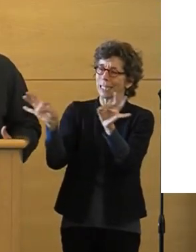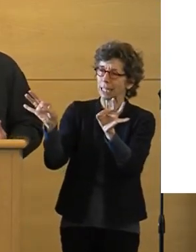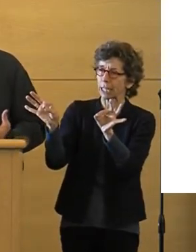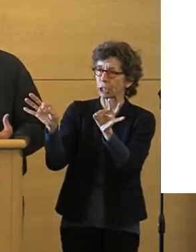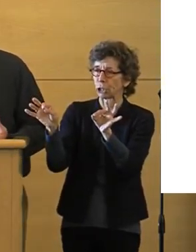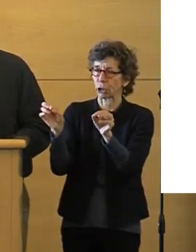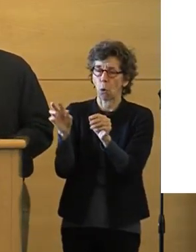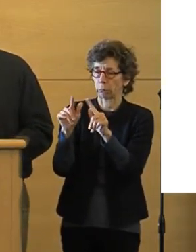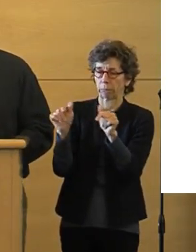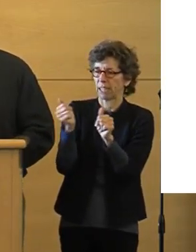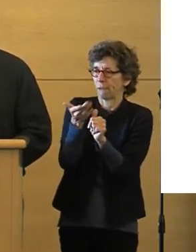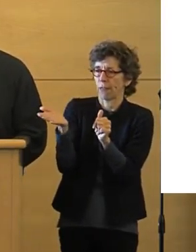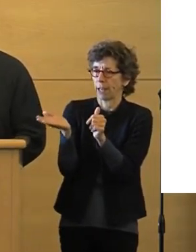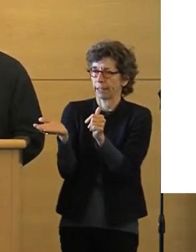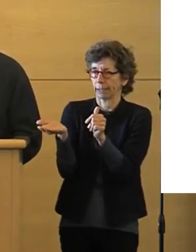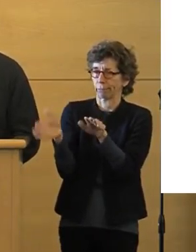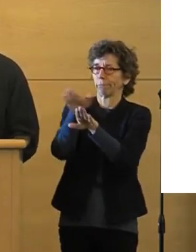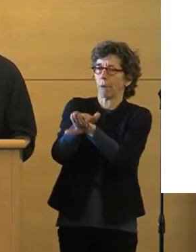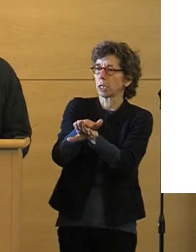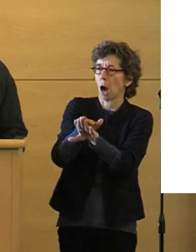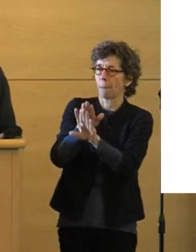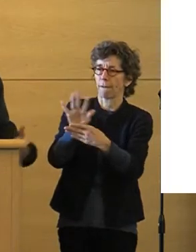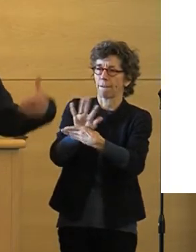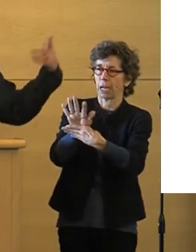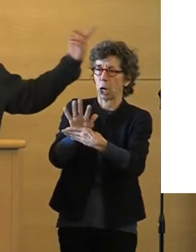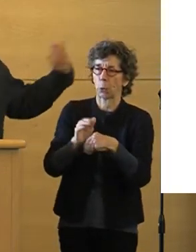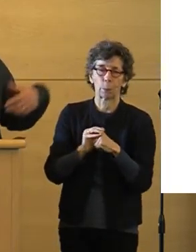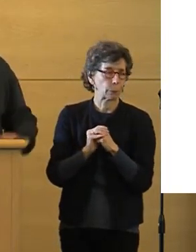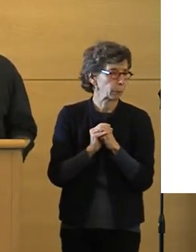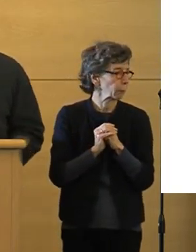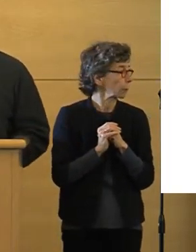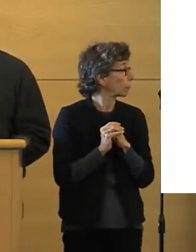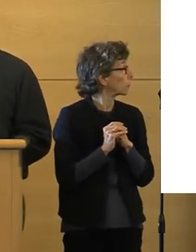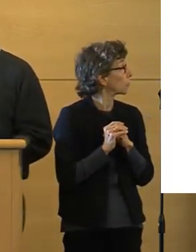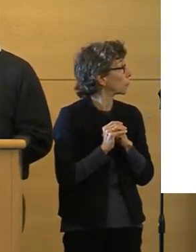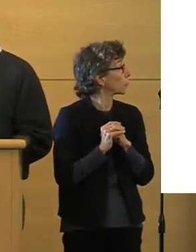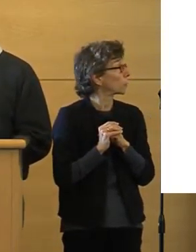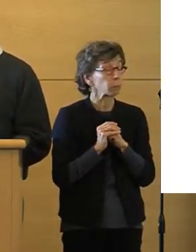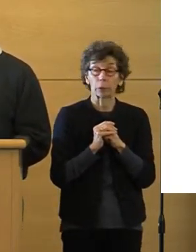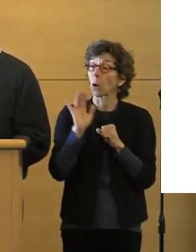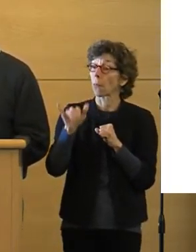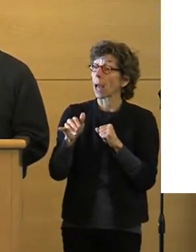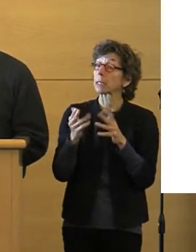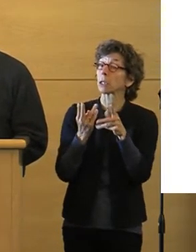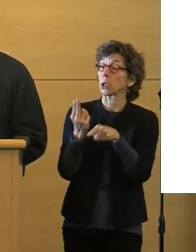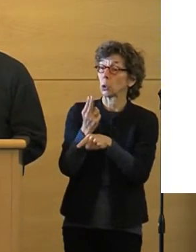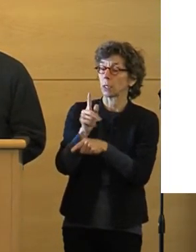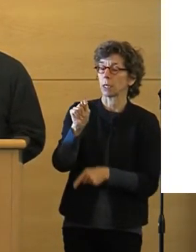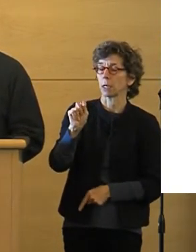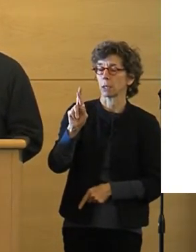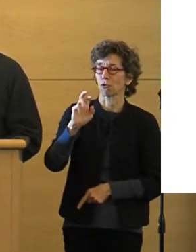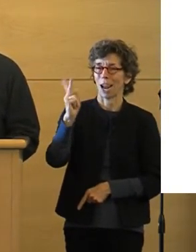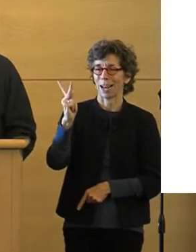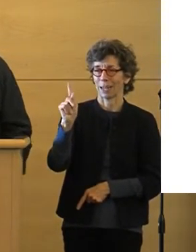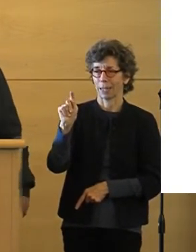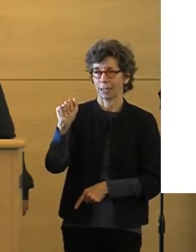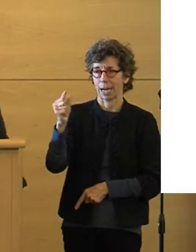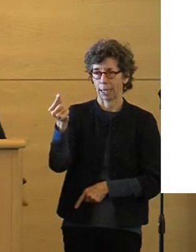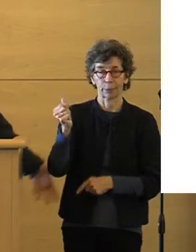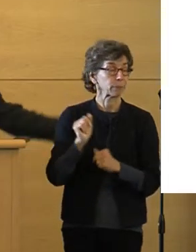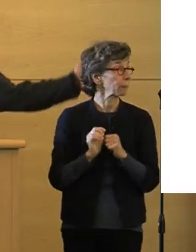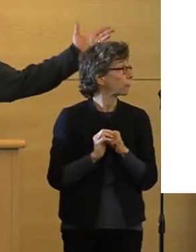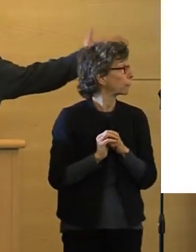jump directly to different parts of the video, and metadata, which is pretty much anything else, anything you want to synchronize with the video,